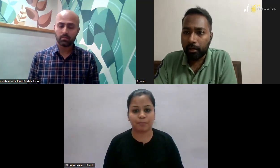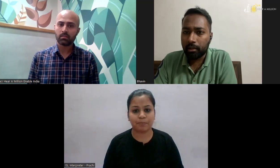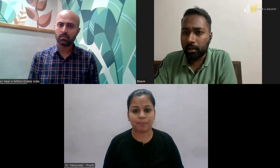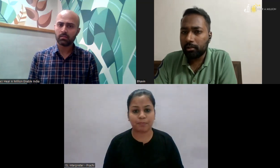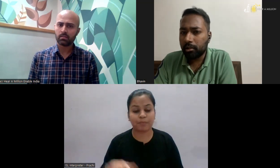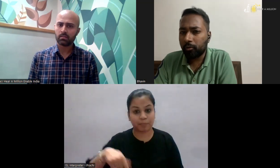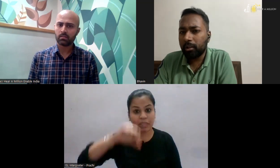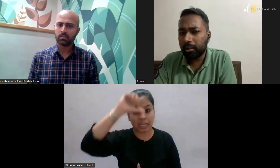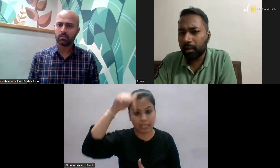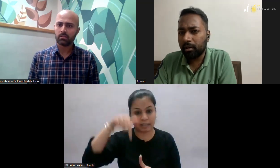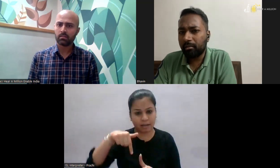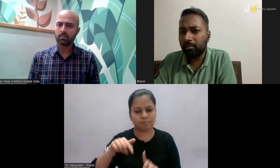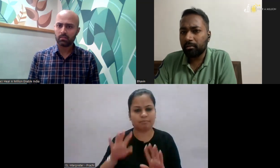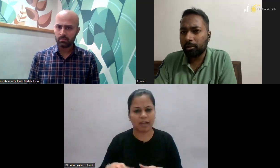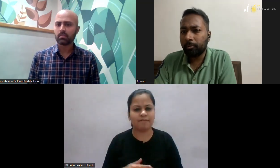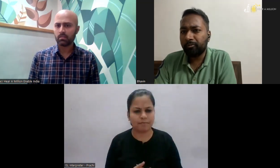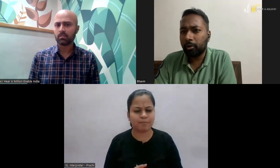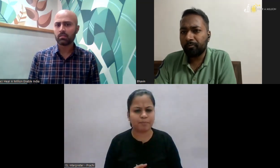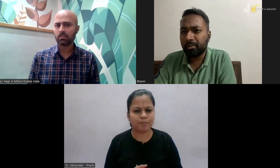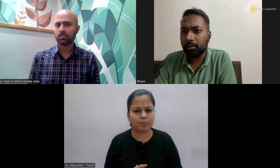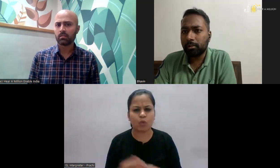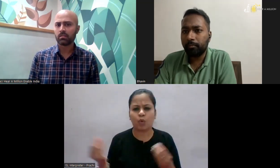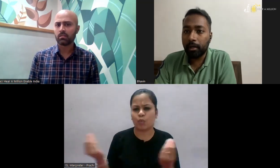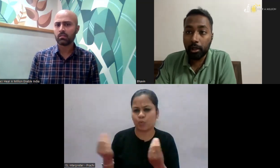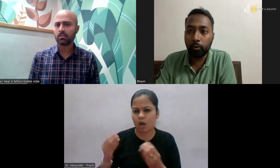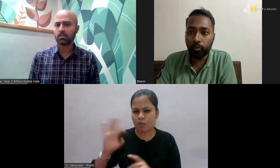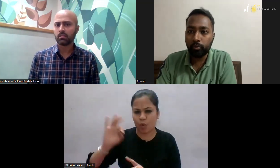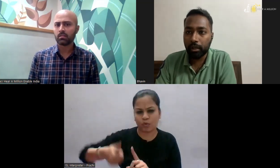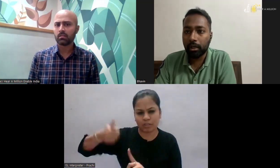In India, there is a rule that some of the officers believe that